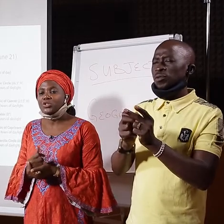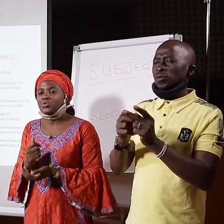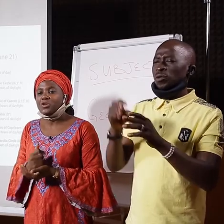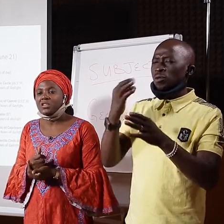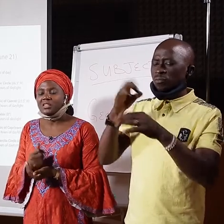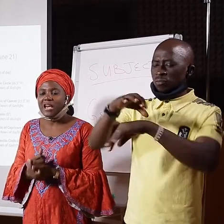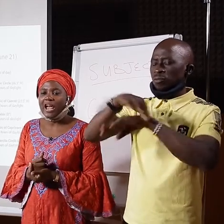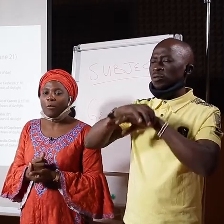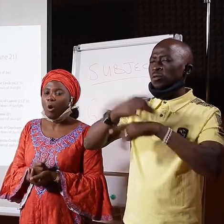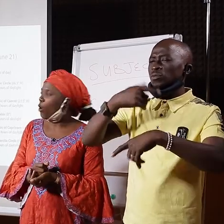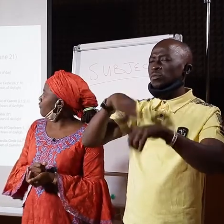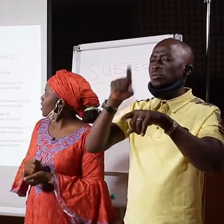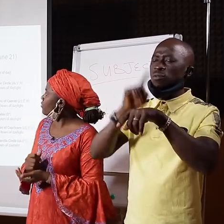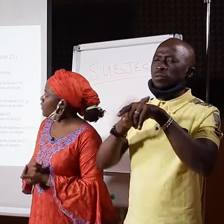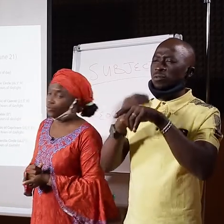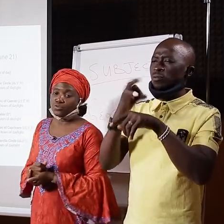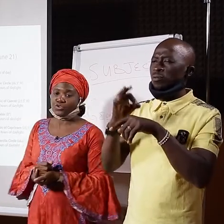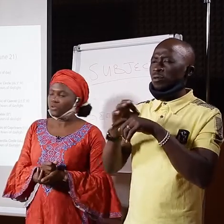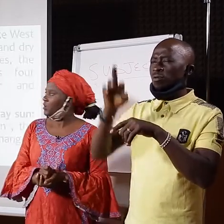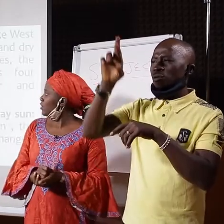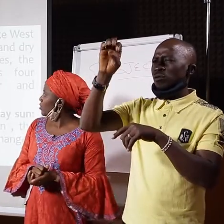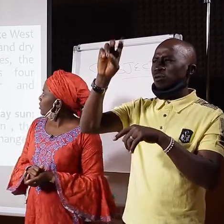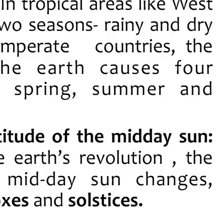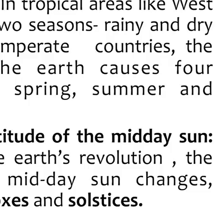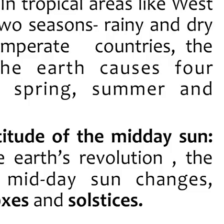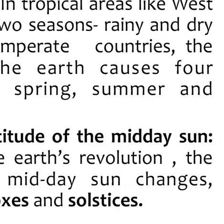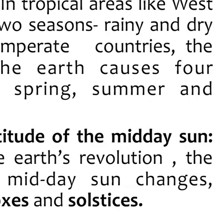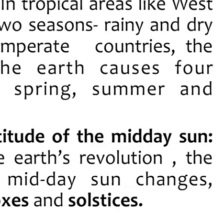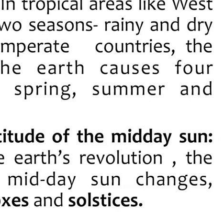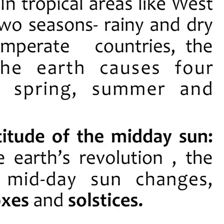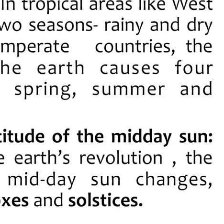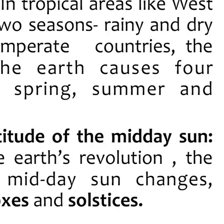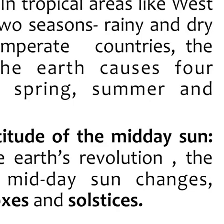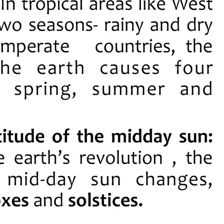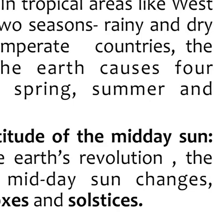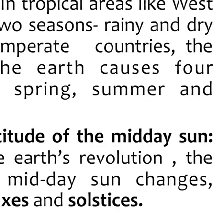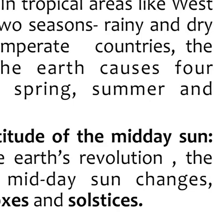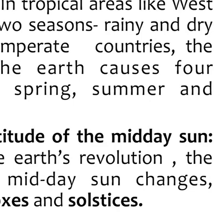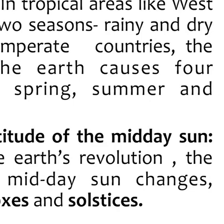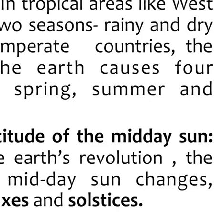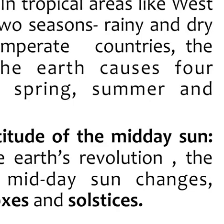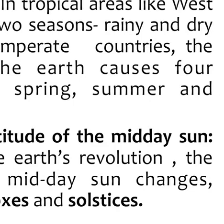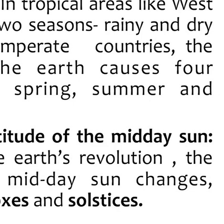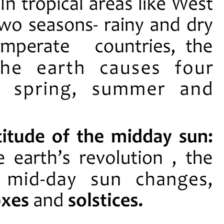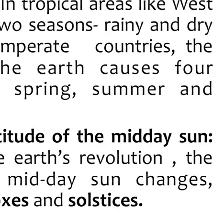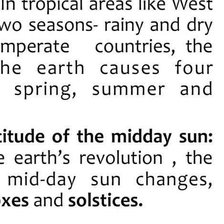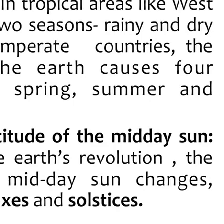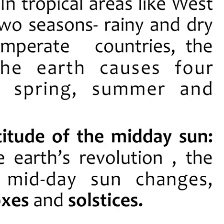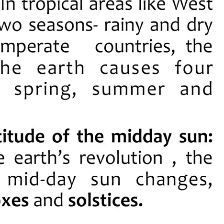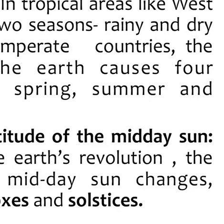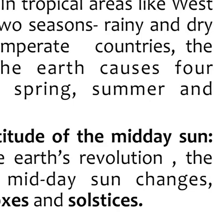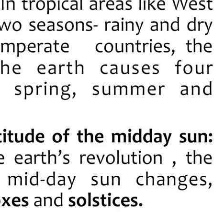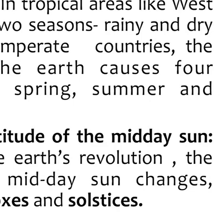the Earth during the time of revolution. Number 3, we said it causes season. In the